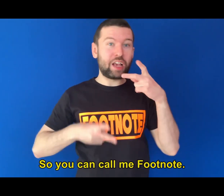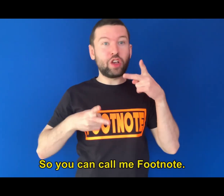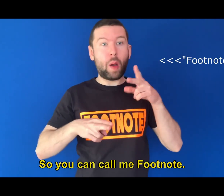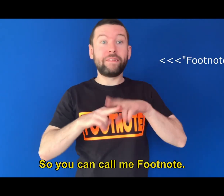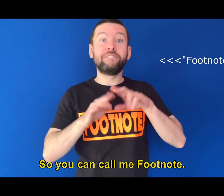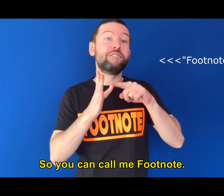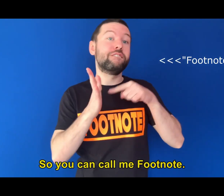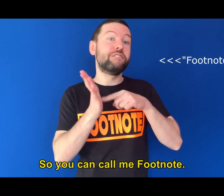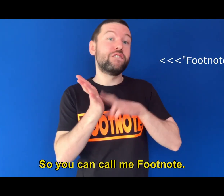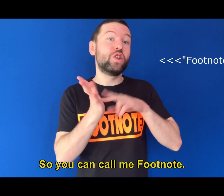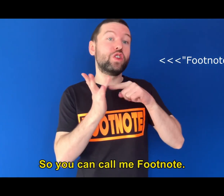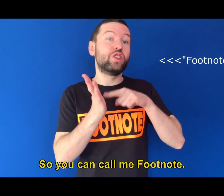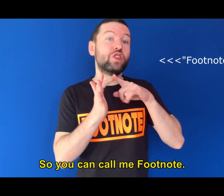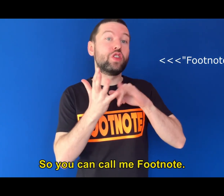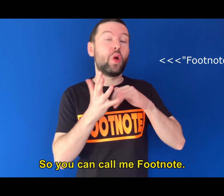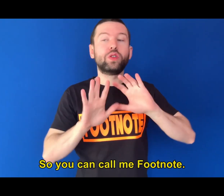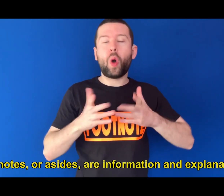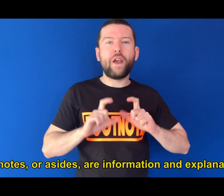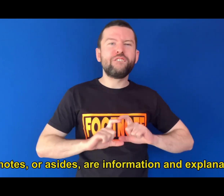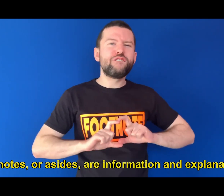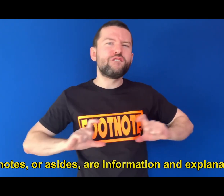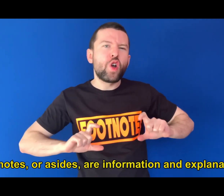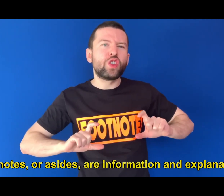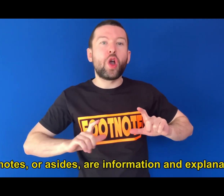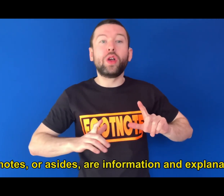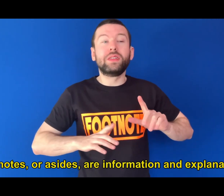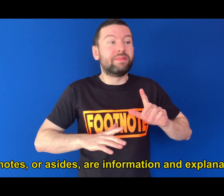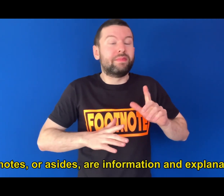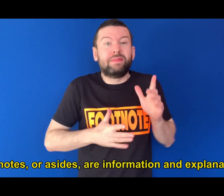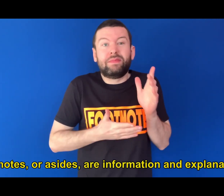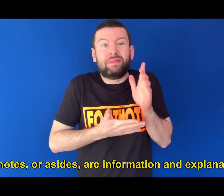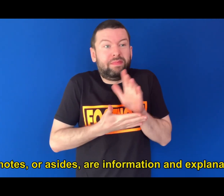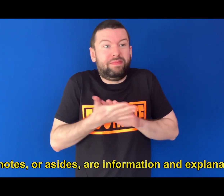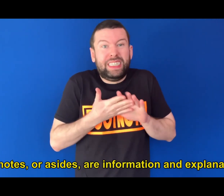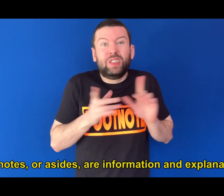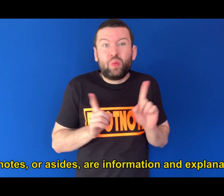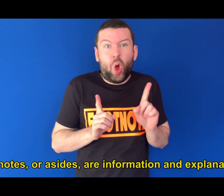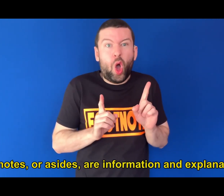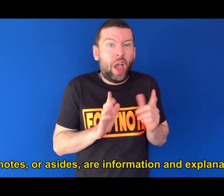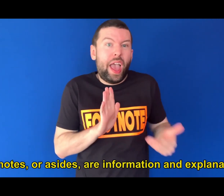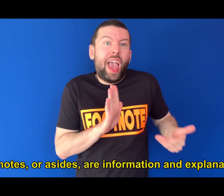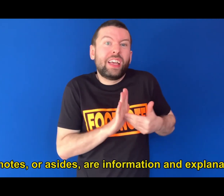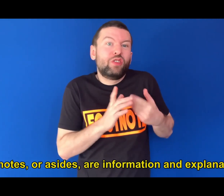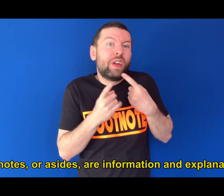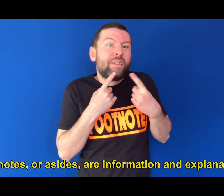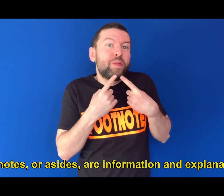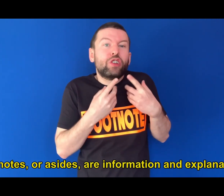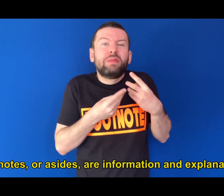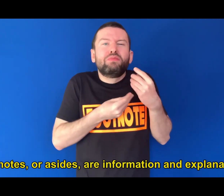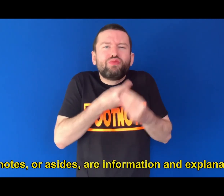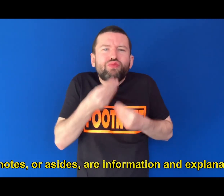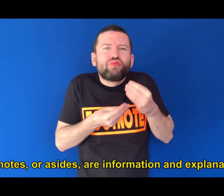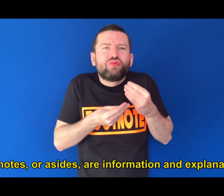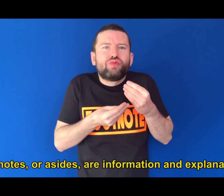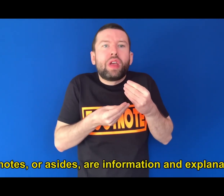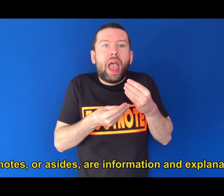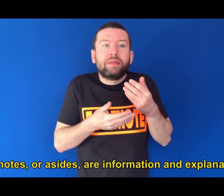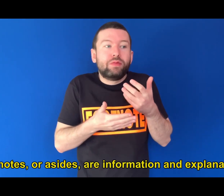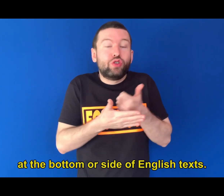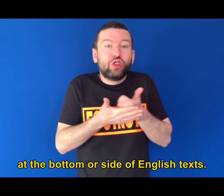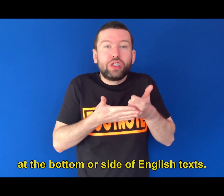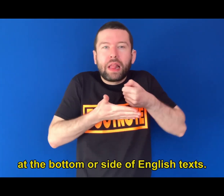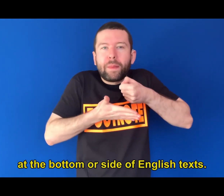so you can call me Footnote. Footnotes, or asides, are information and